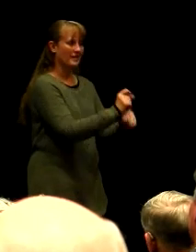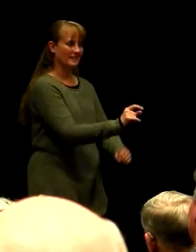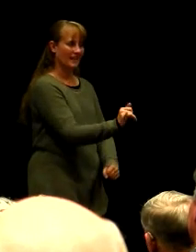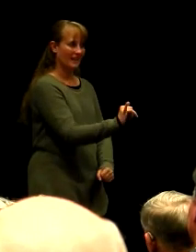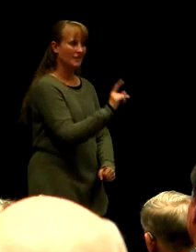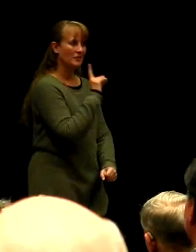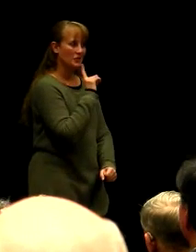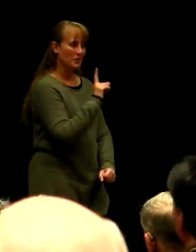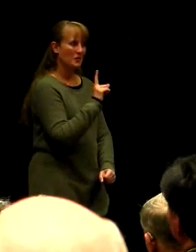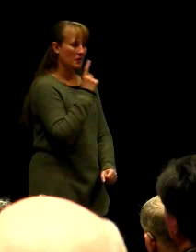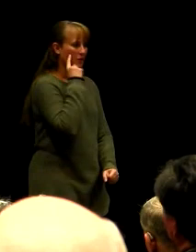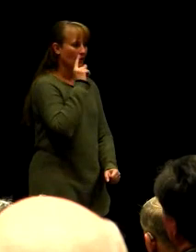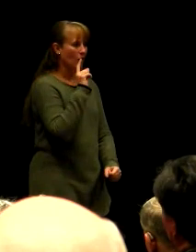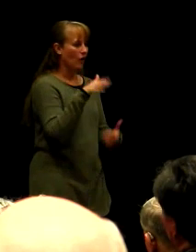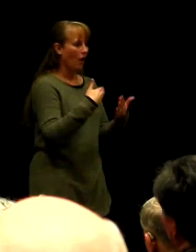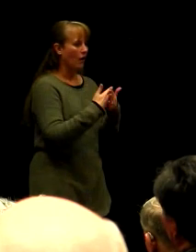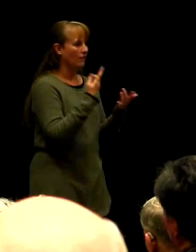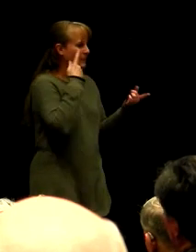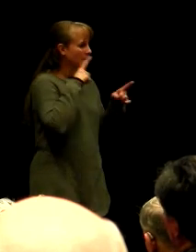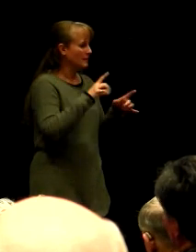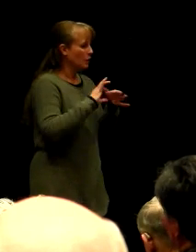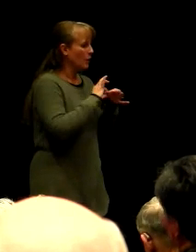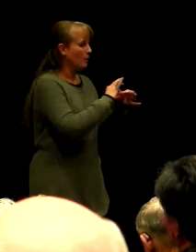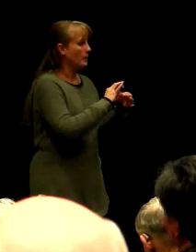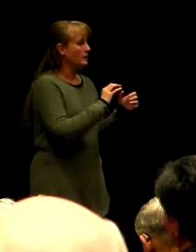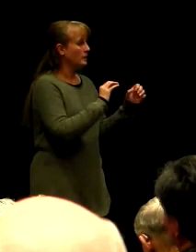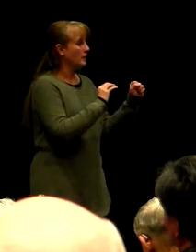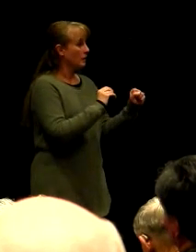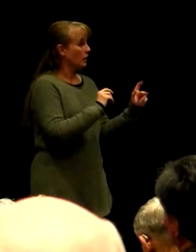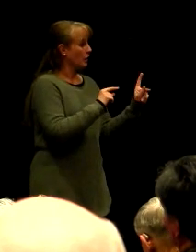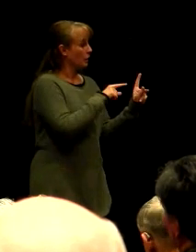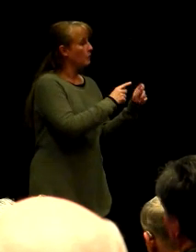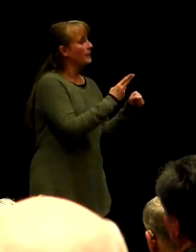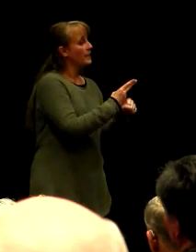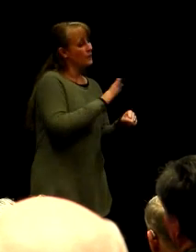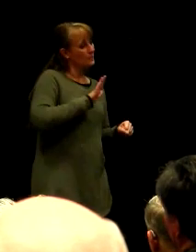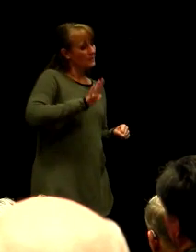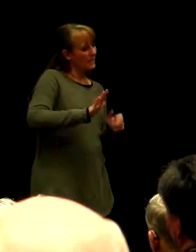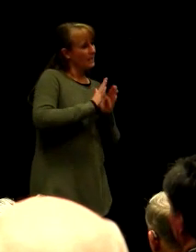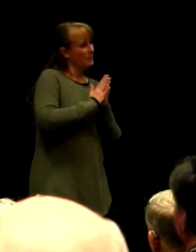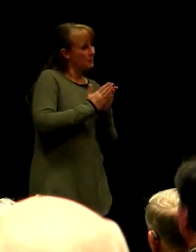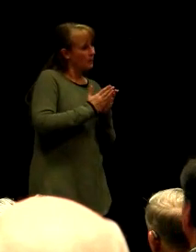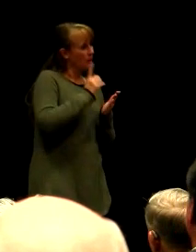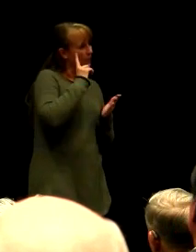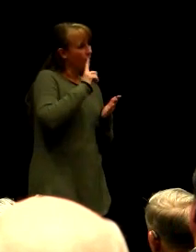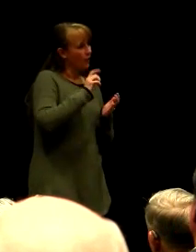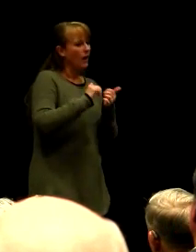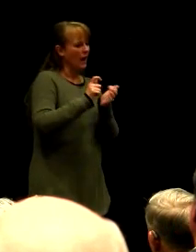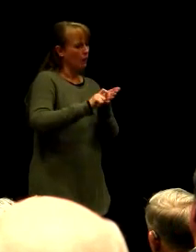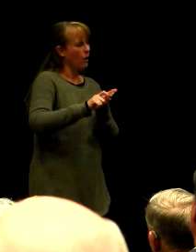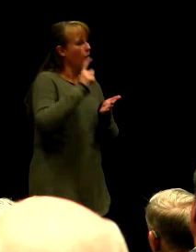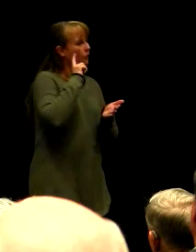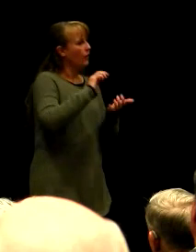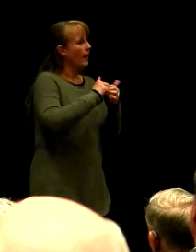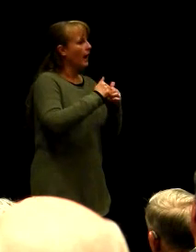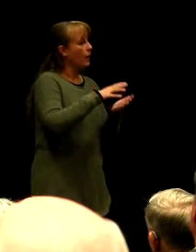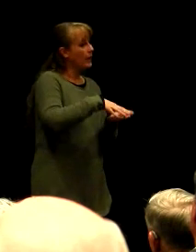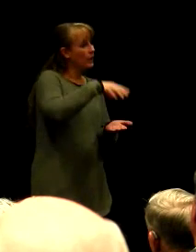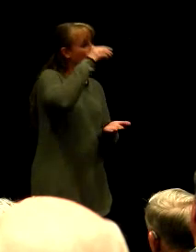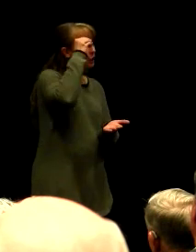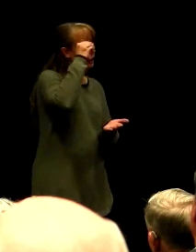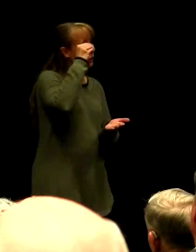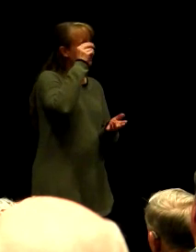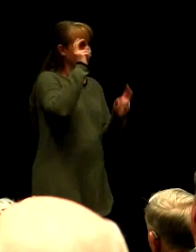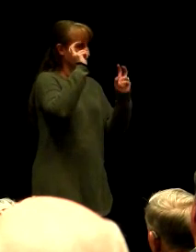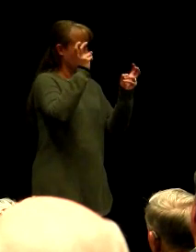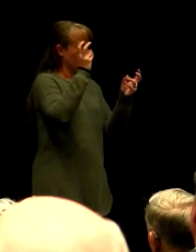aspect of this whole collaboration. Kubrick used the novel as a way, the writing of the novel, as a way of learning the